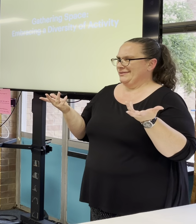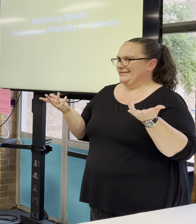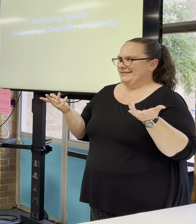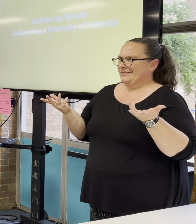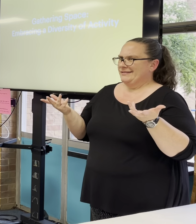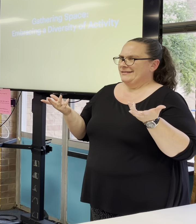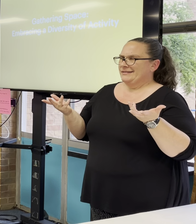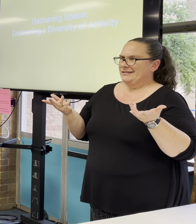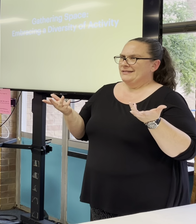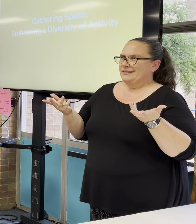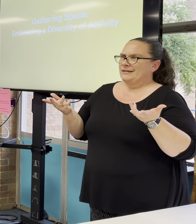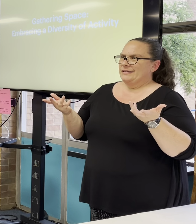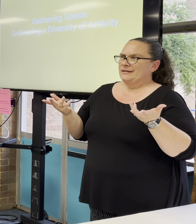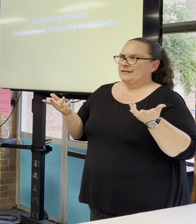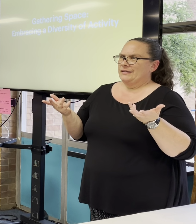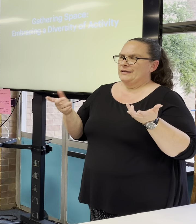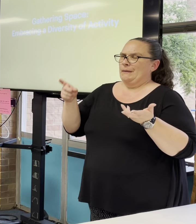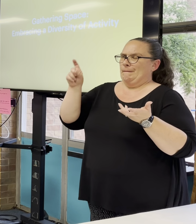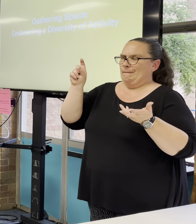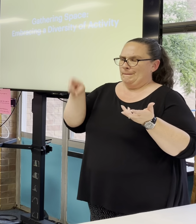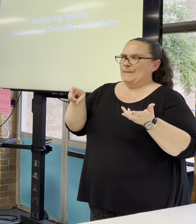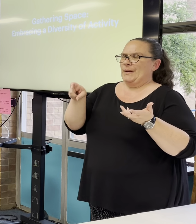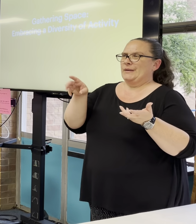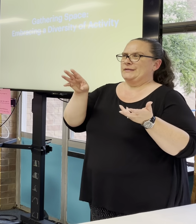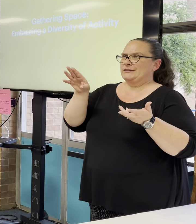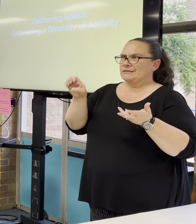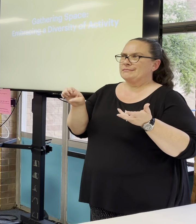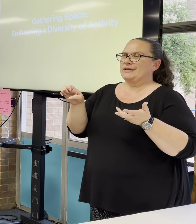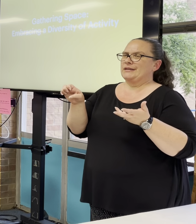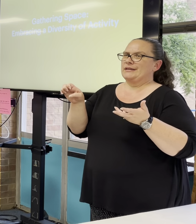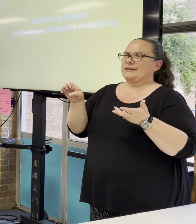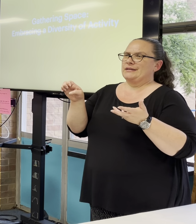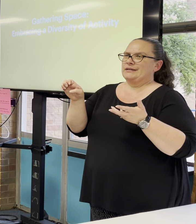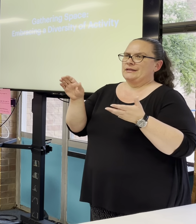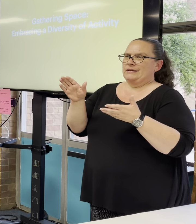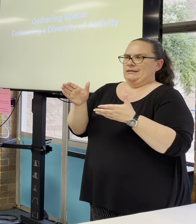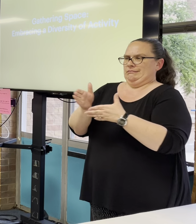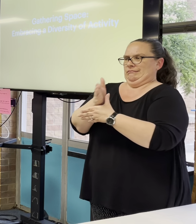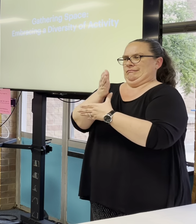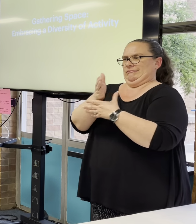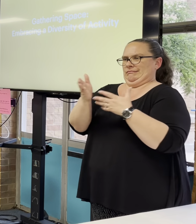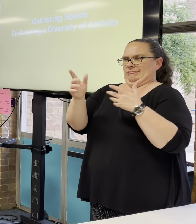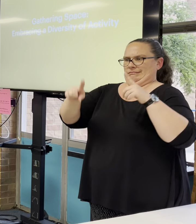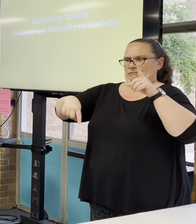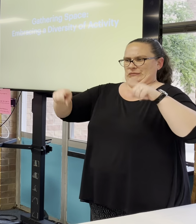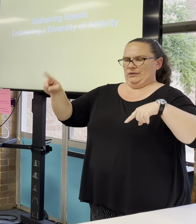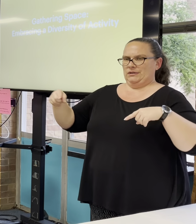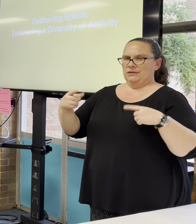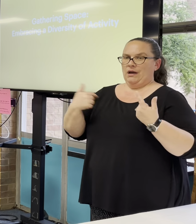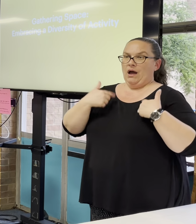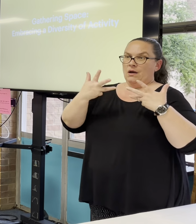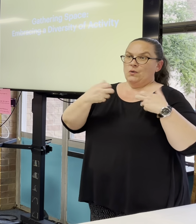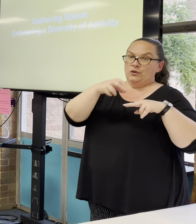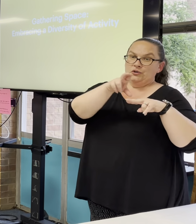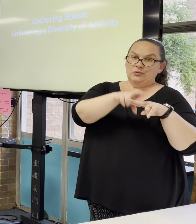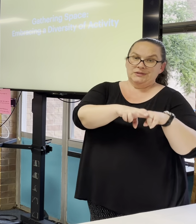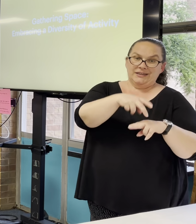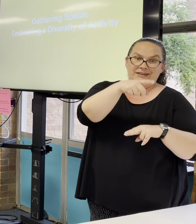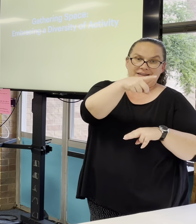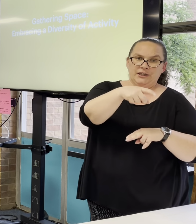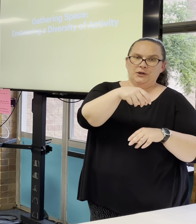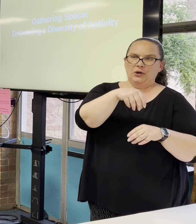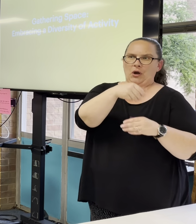to be a kind of a range of things, of choices. You're like, I want to sit in the shade, I want to sit with my family.